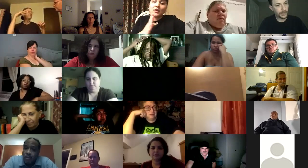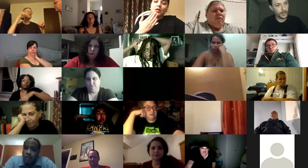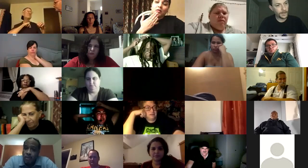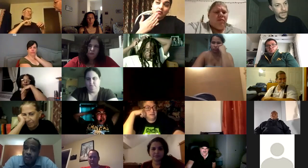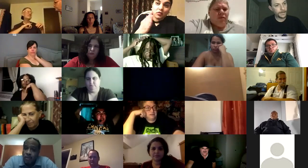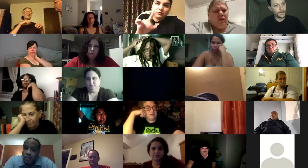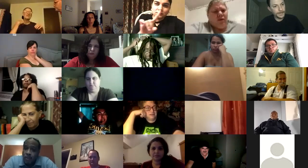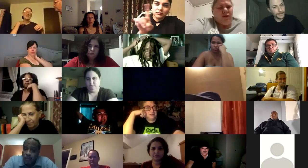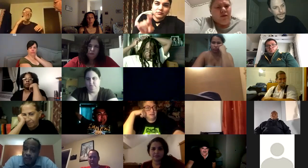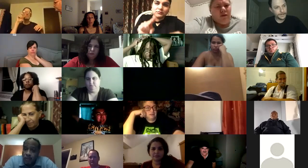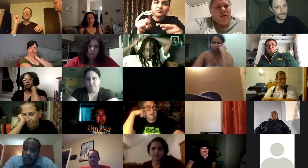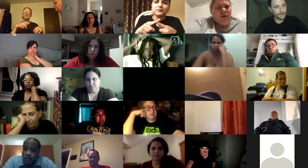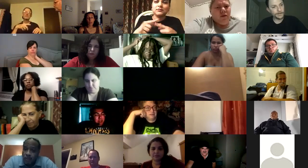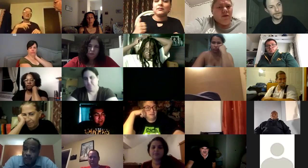This is Divya speaking.